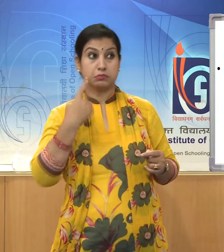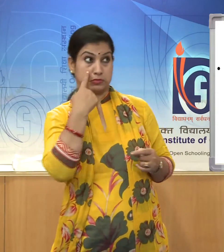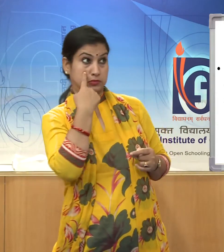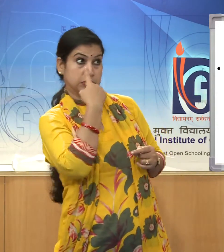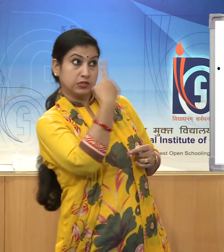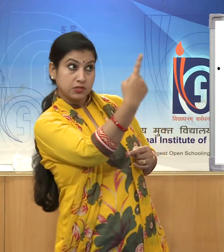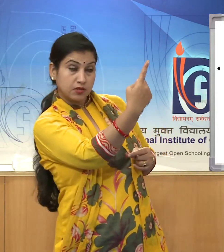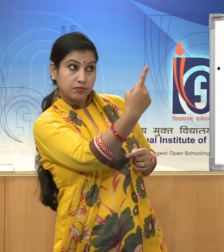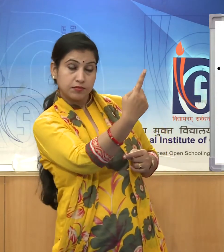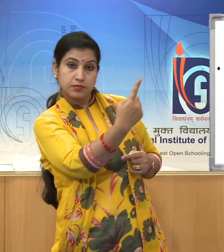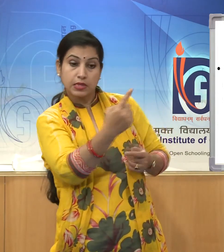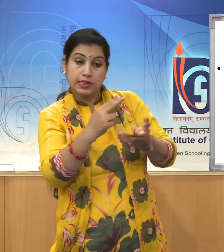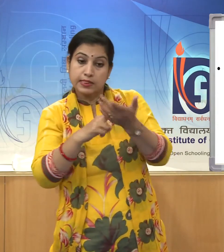of nature.